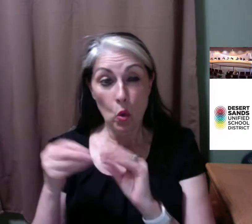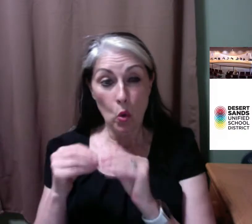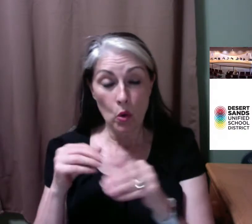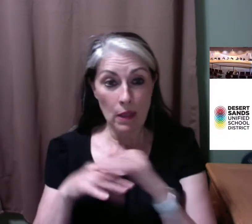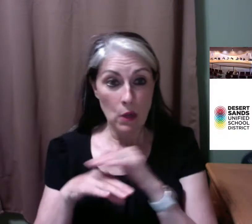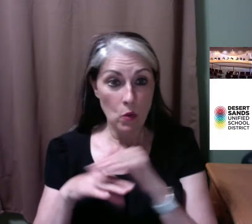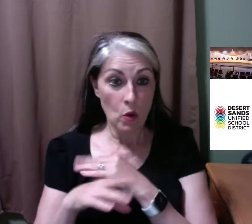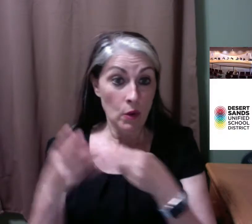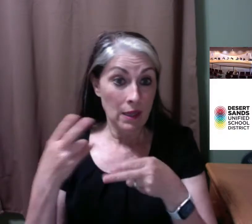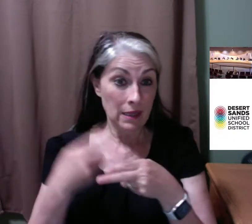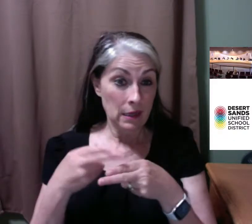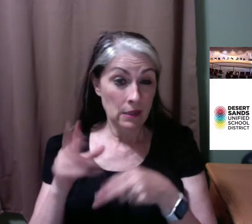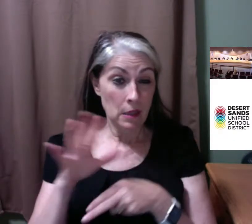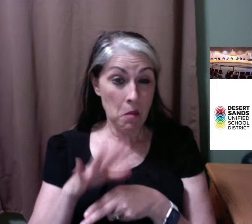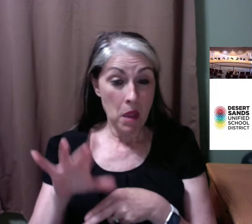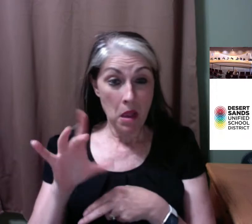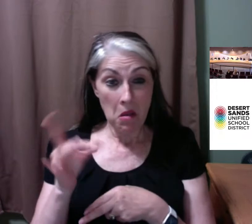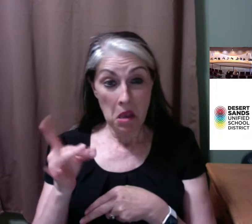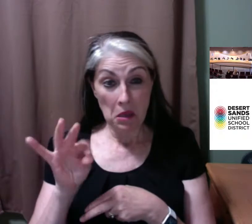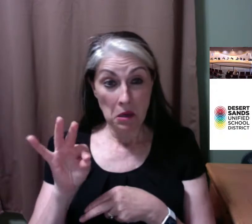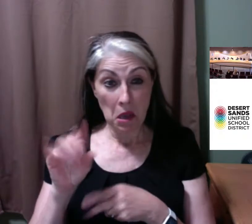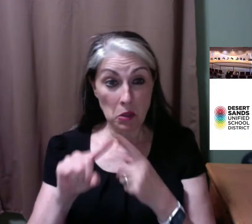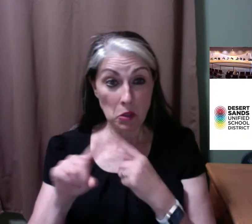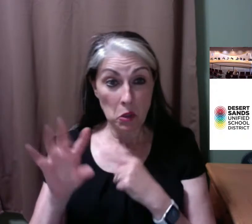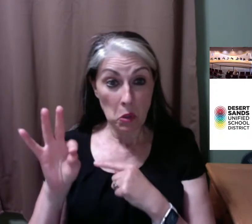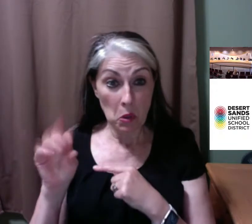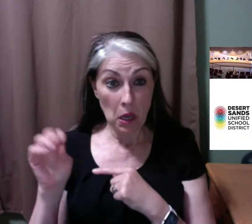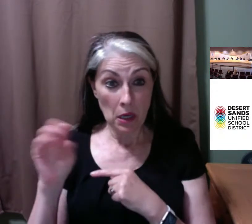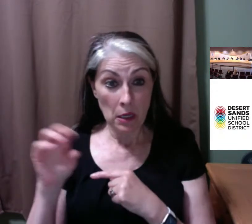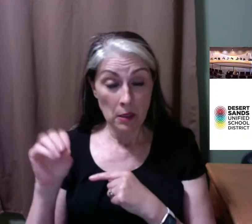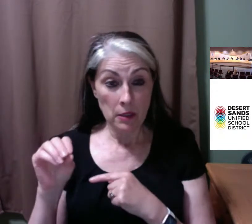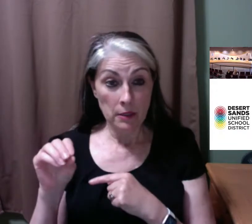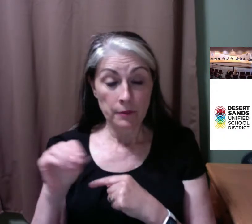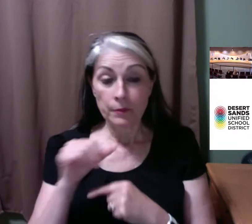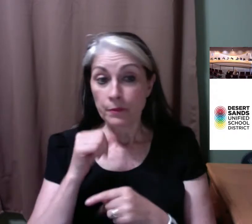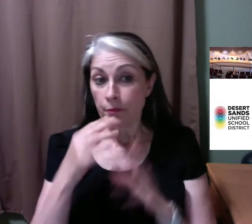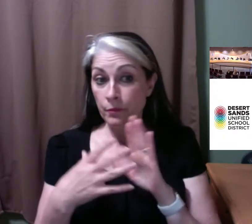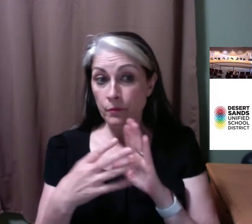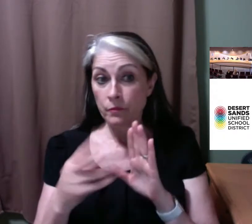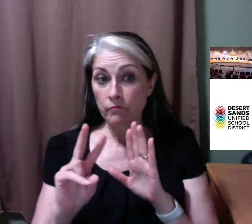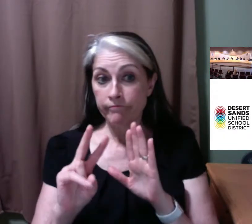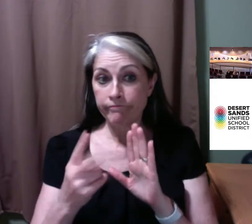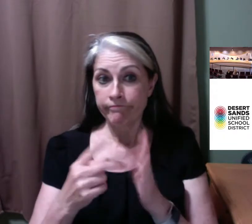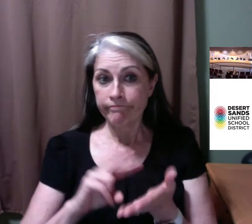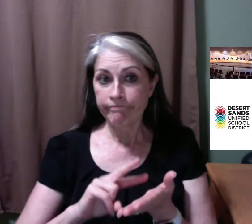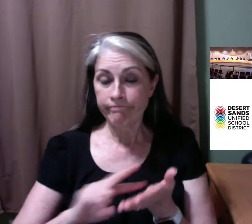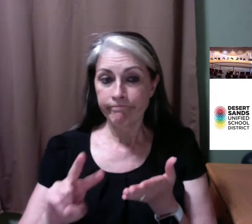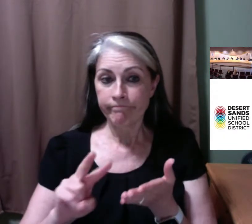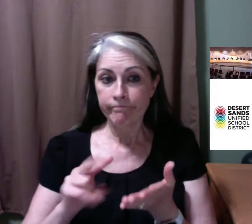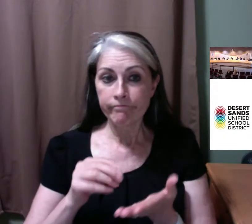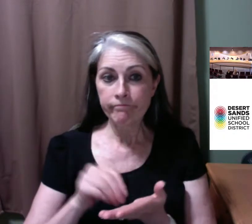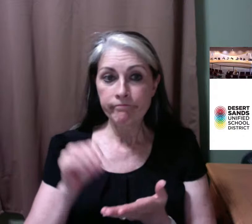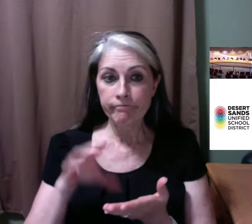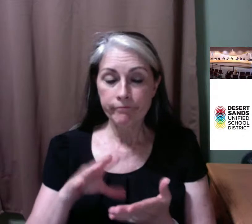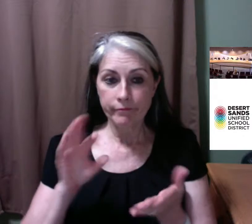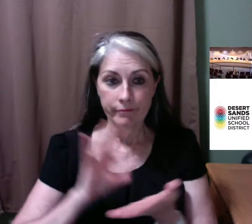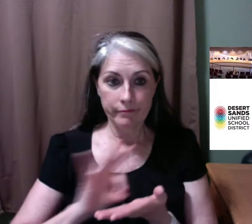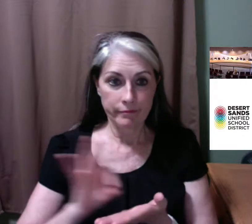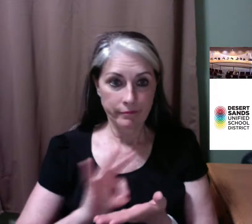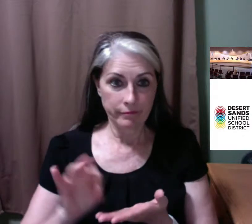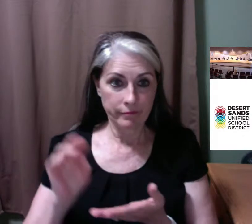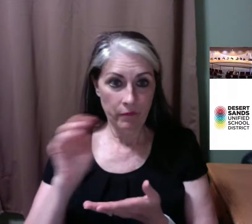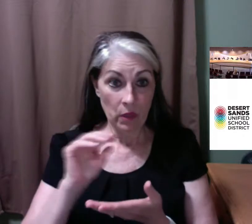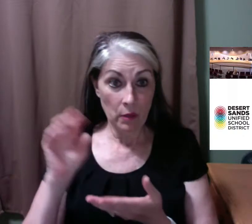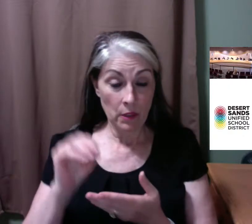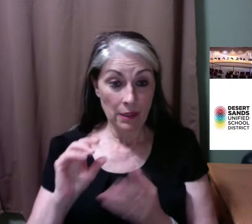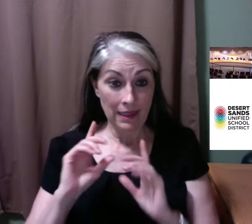Our attendance is around 89-90%, and our unduplicated pupil count, which is the percentage that gives districts more